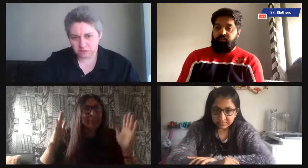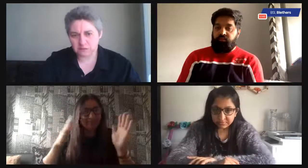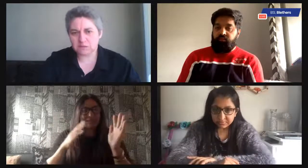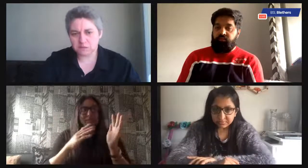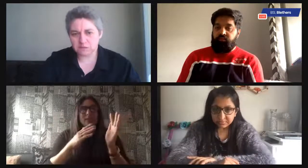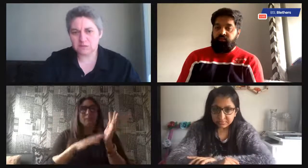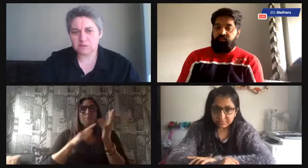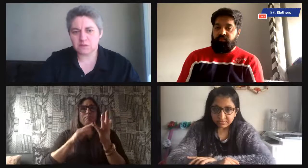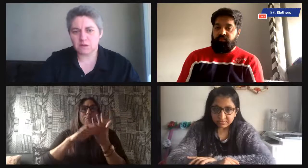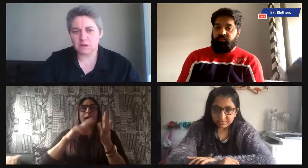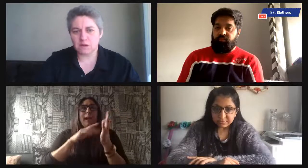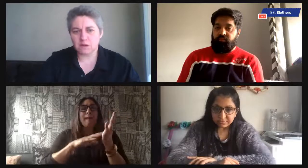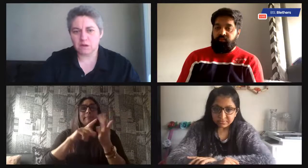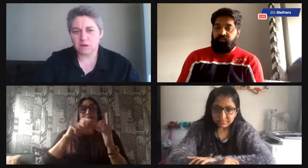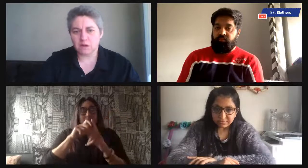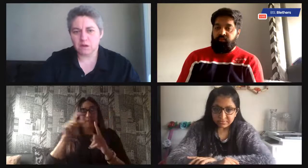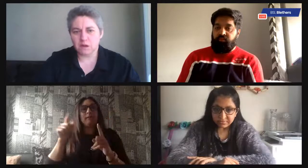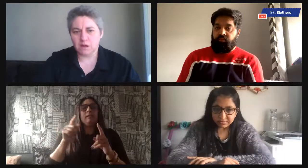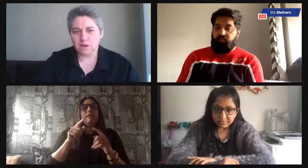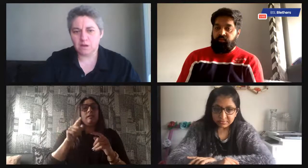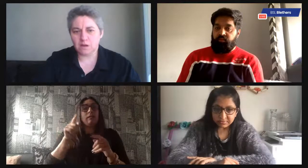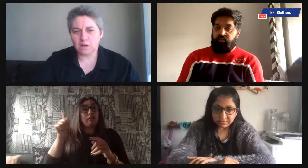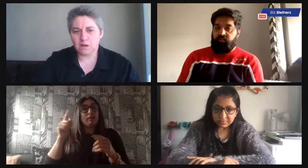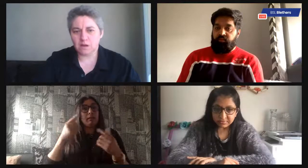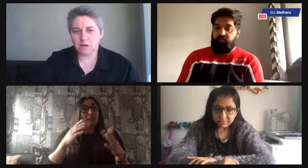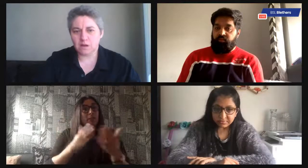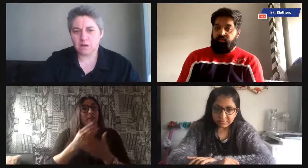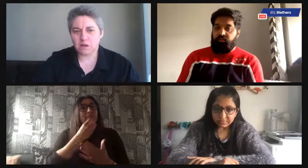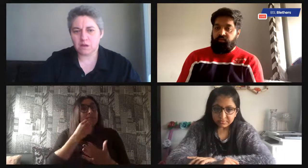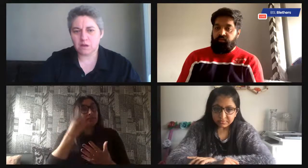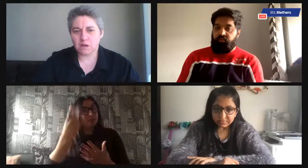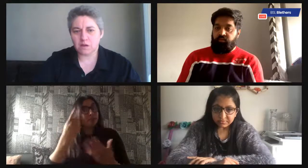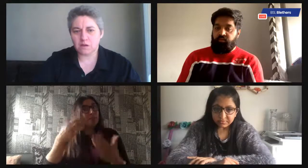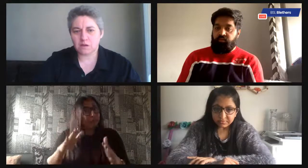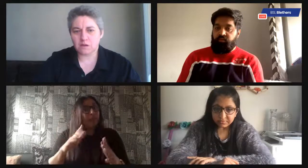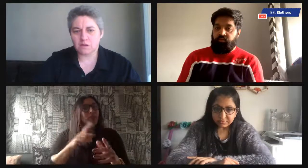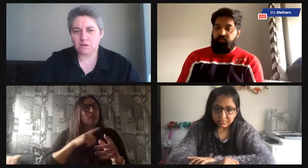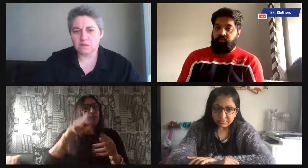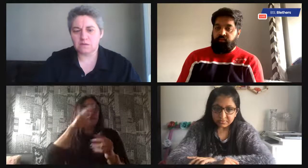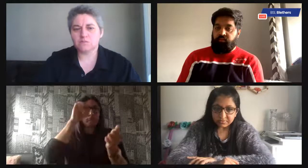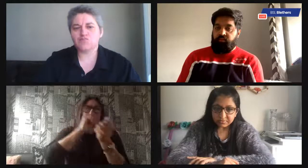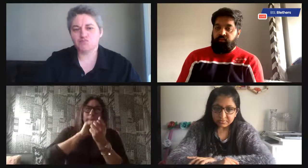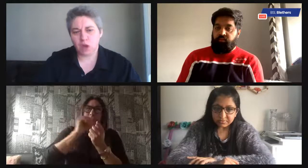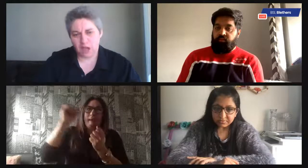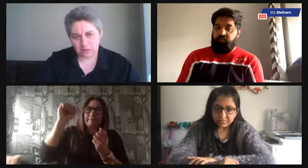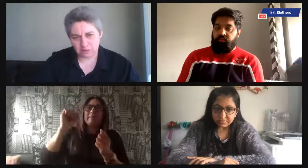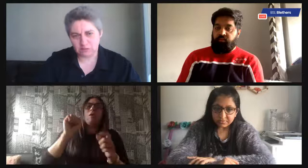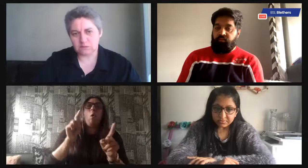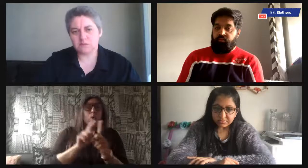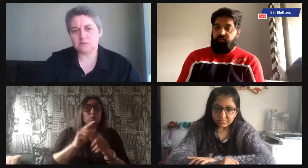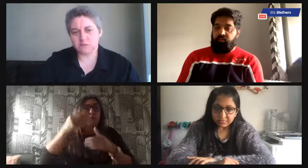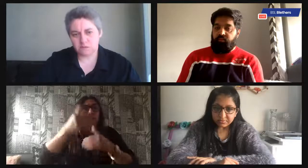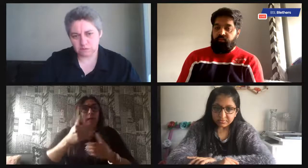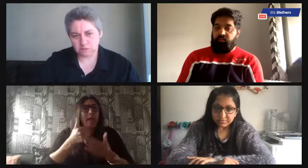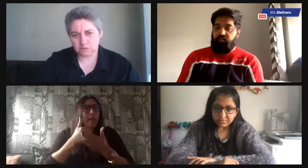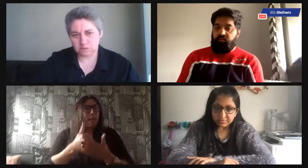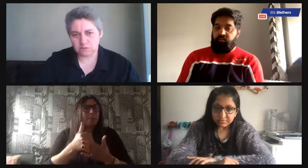We have prophets like Jesus as well within our religion, but Prophet Muhammad, he's the prophet that went